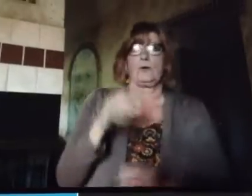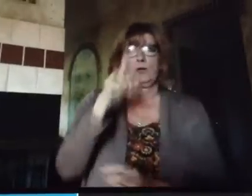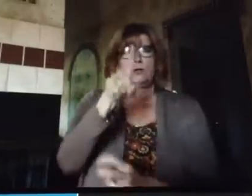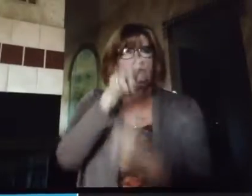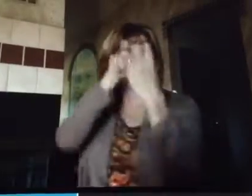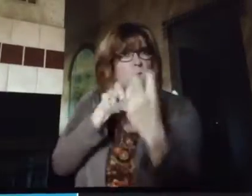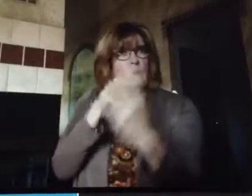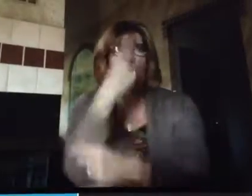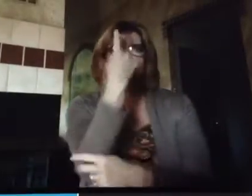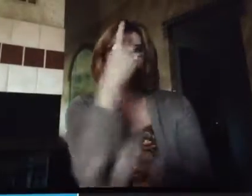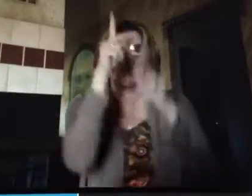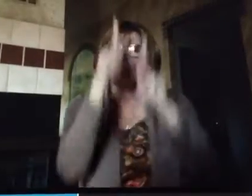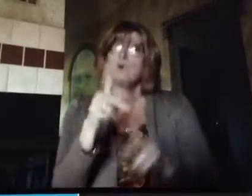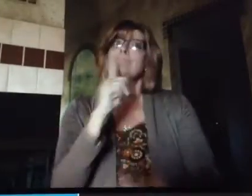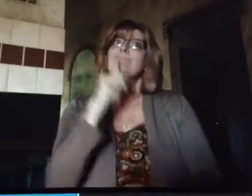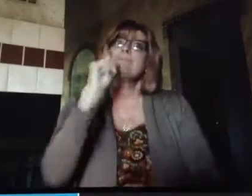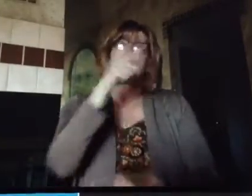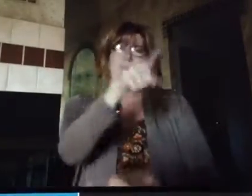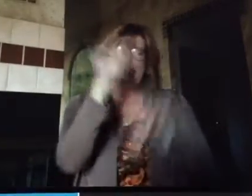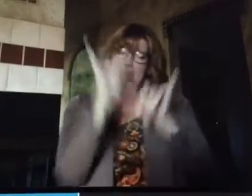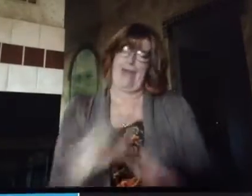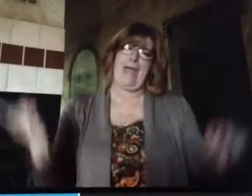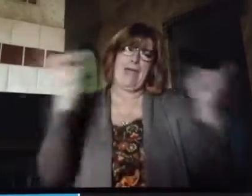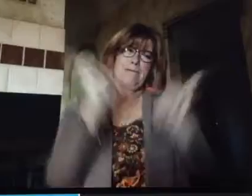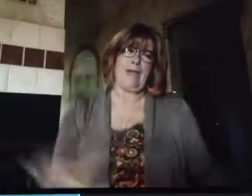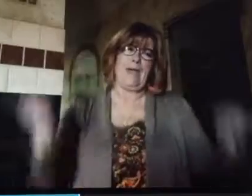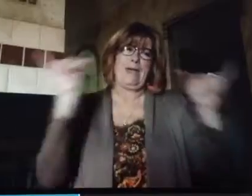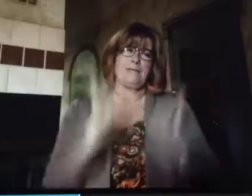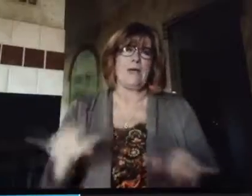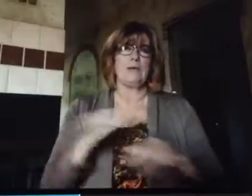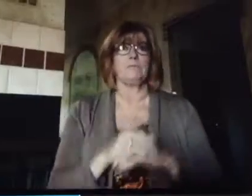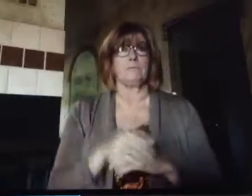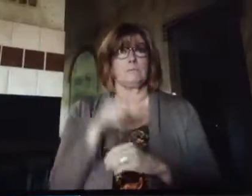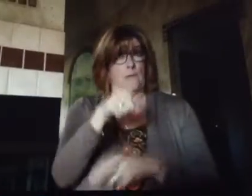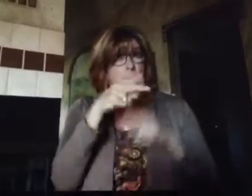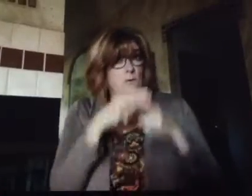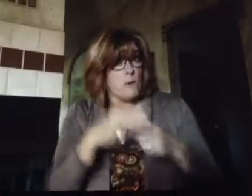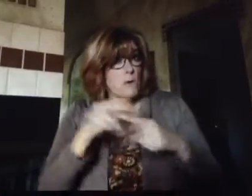So if you wanted to be an interpreter, would you go out there and sit down with one person